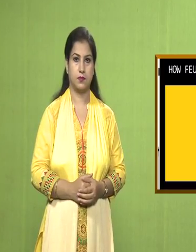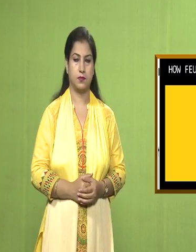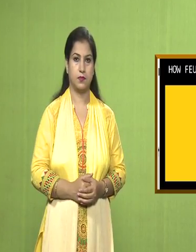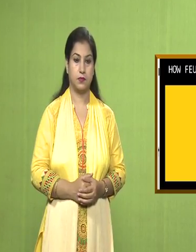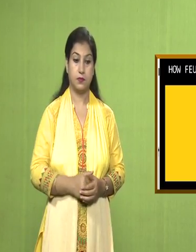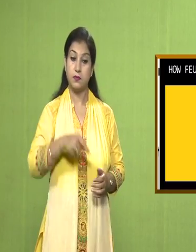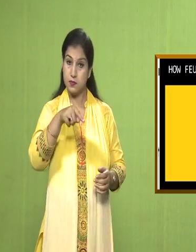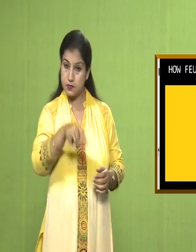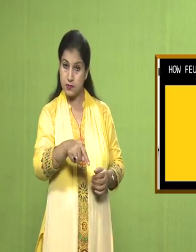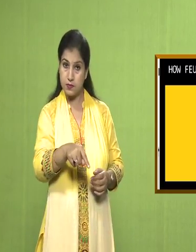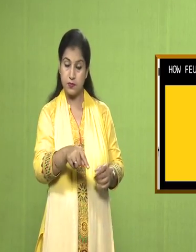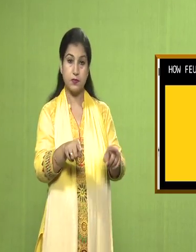Villeins were also known as serfs.